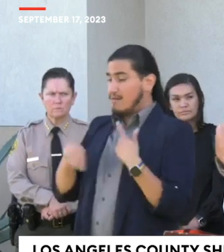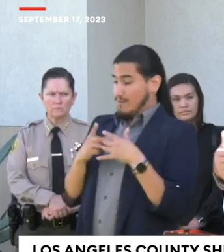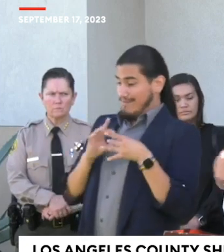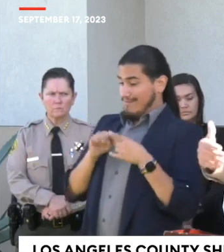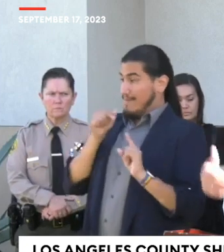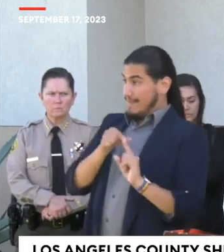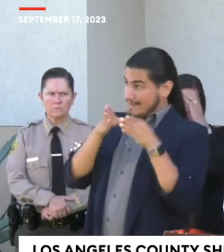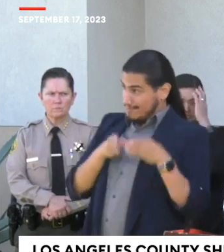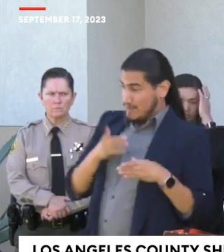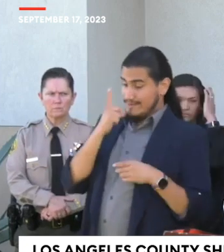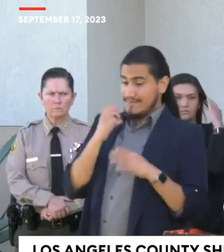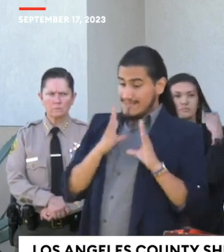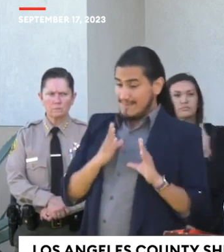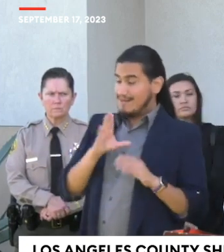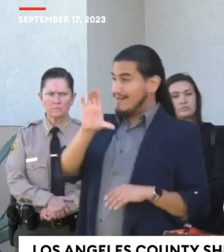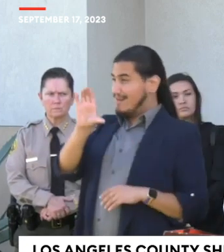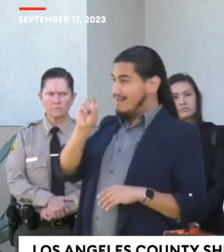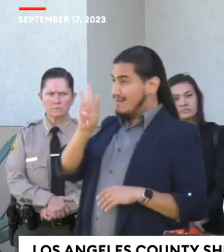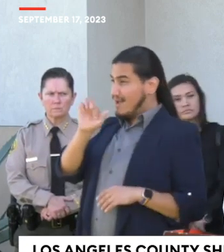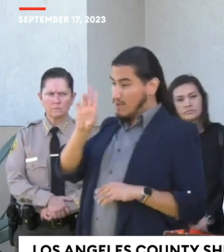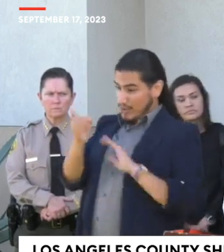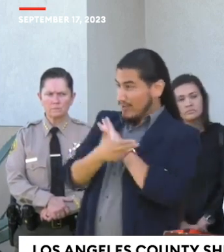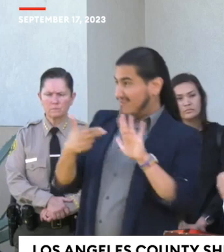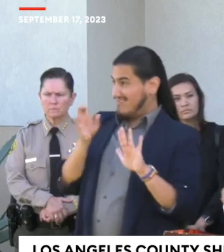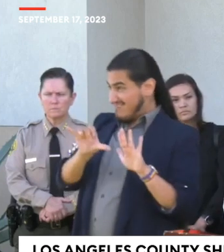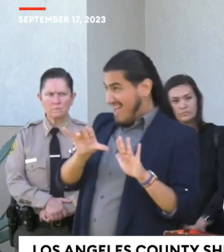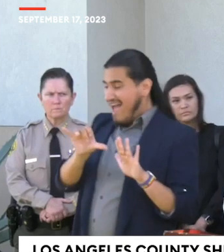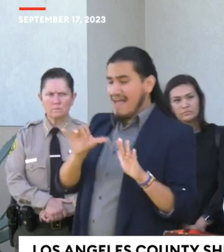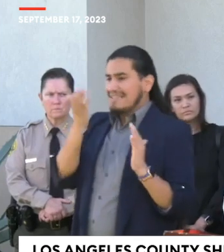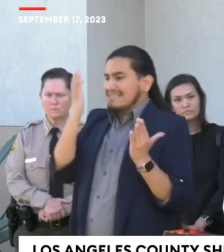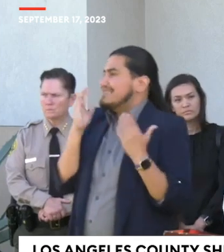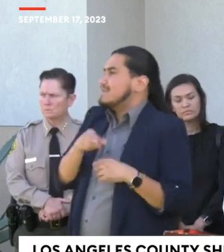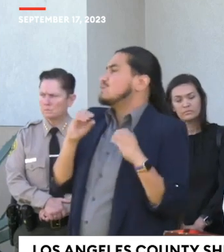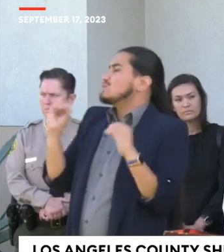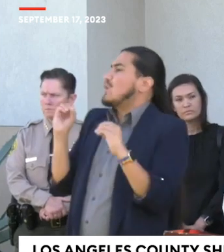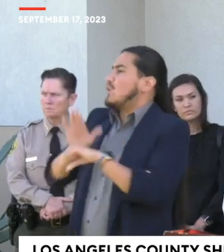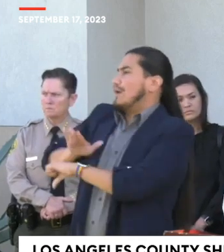this suspect or suspects as cowards, it seems like there was no warning.